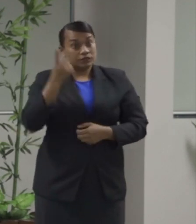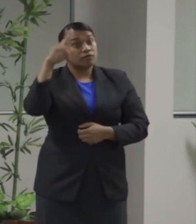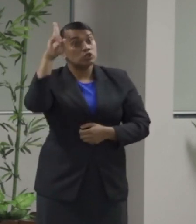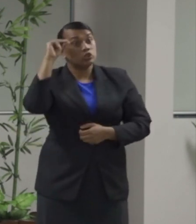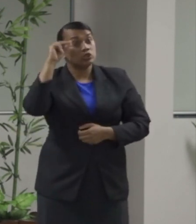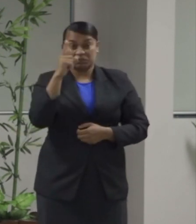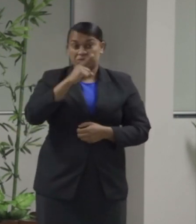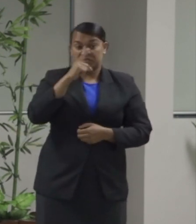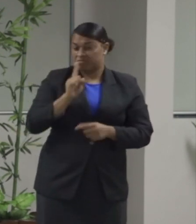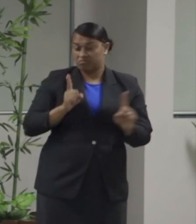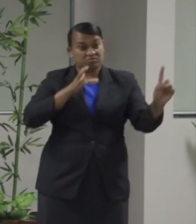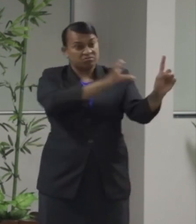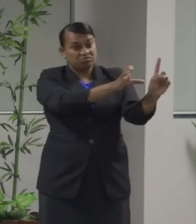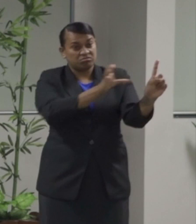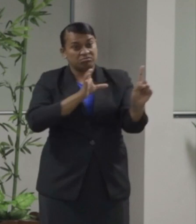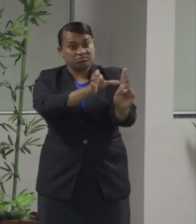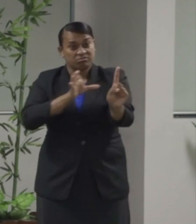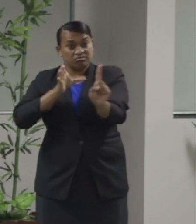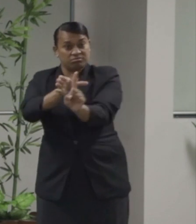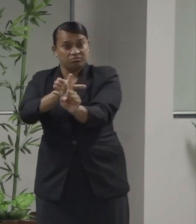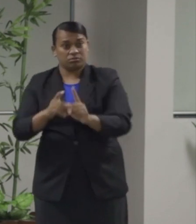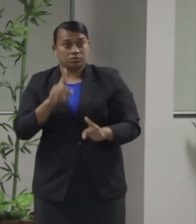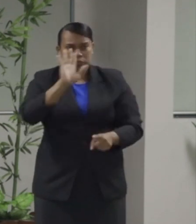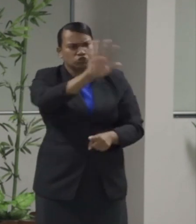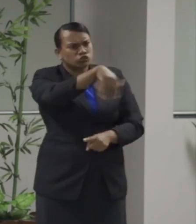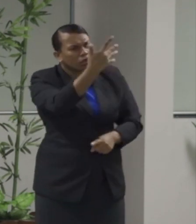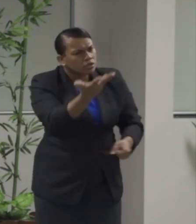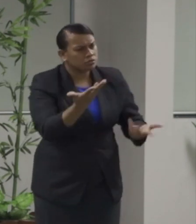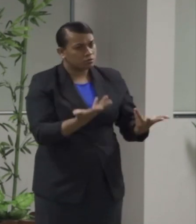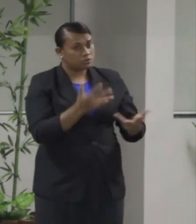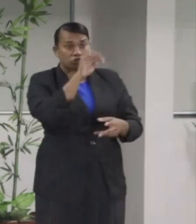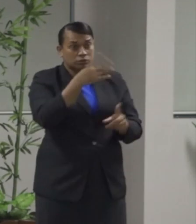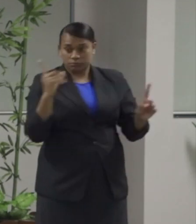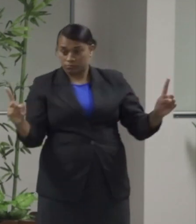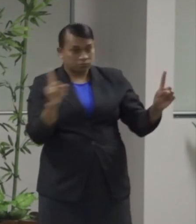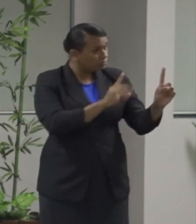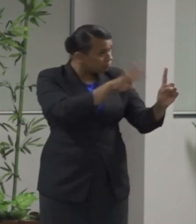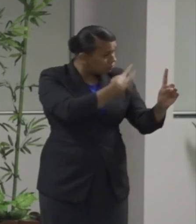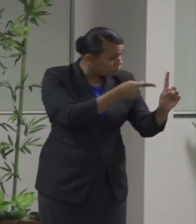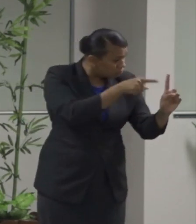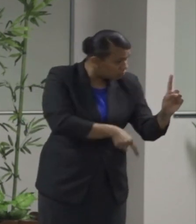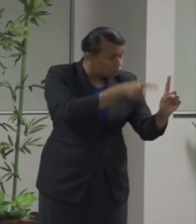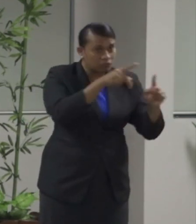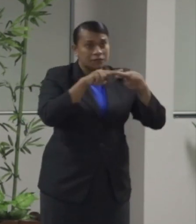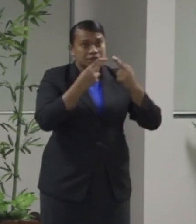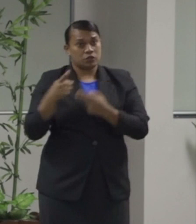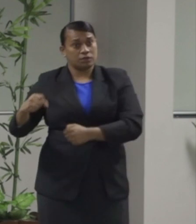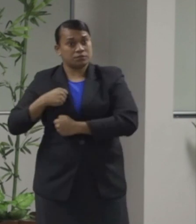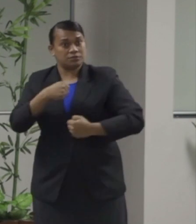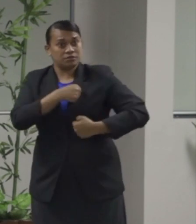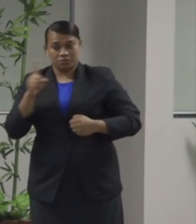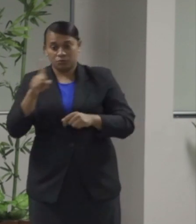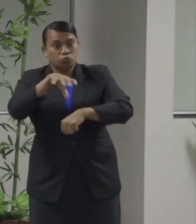self-quarantine are receiving check-in calls and in-person visits by members of our discipline forces and health workers.